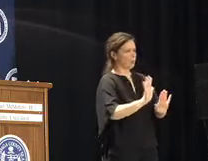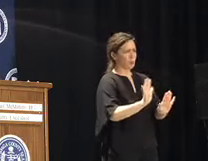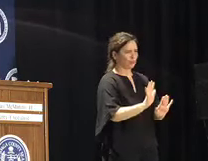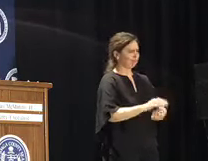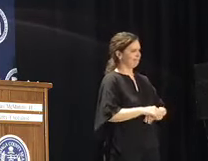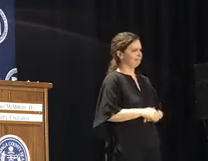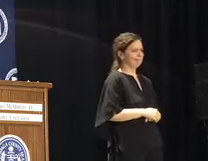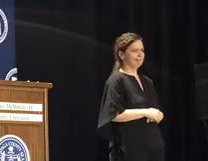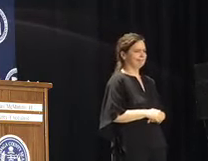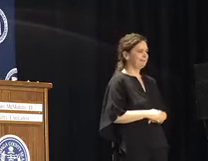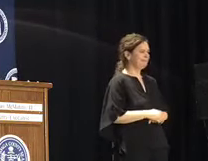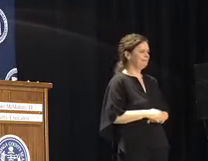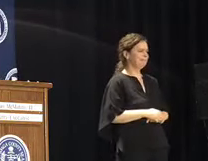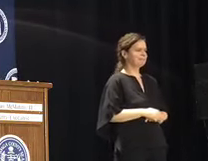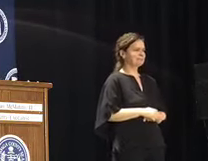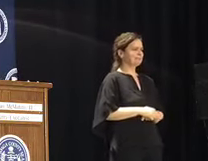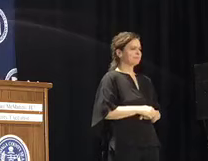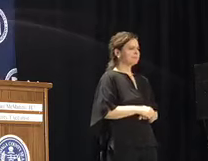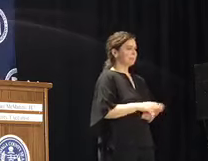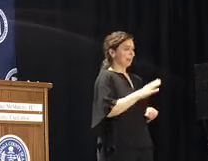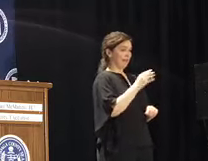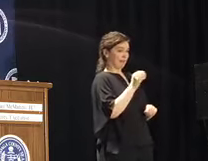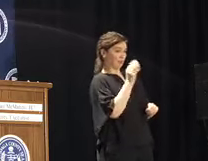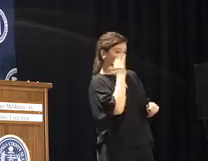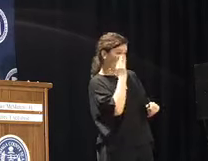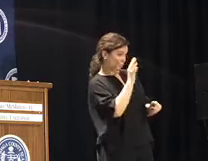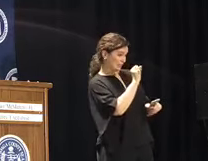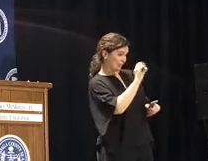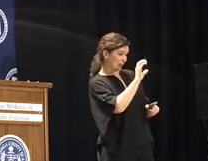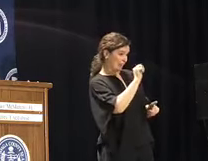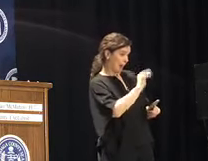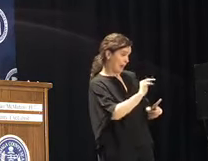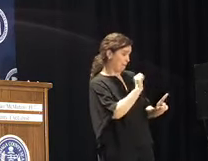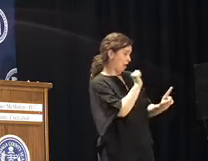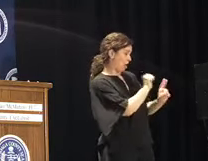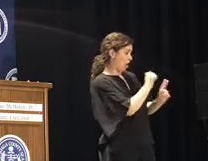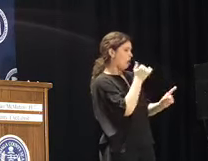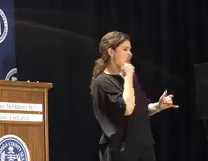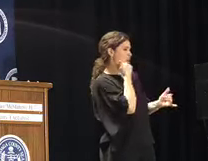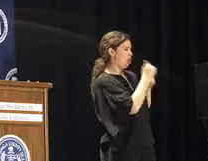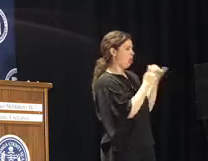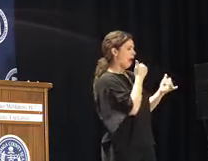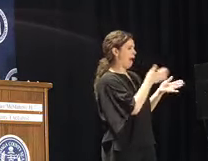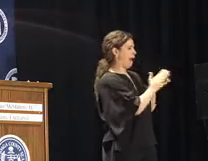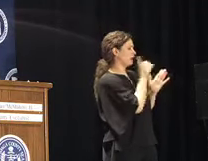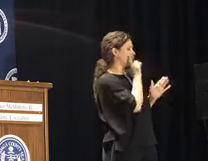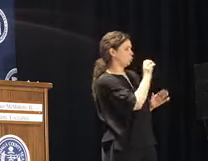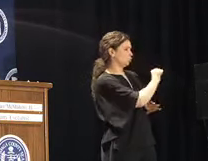to have Sheriff Conway talk about some of the things the sheriff is seeing and help the public with that.